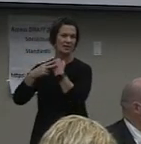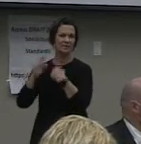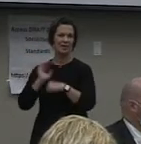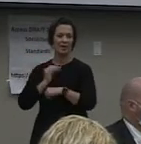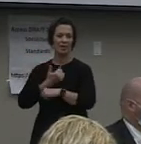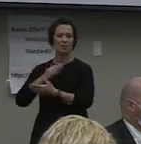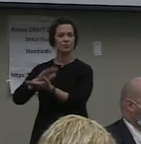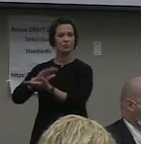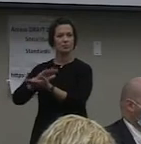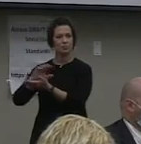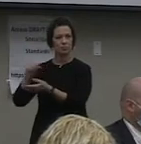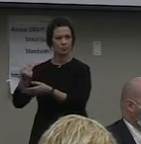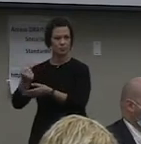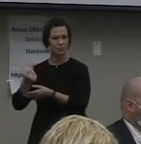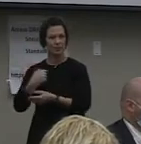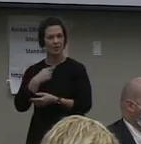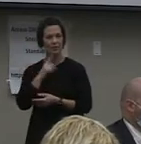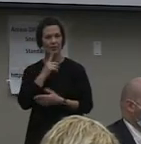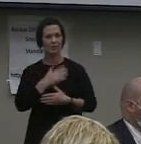Appreciate your time today.